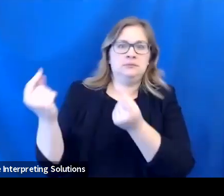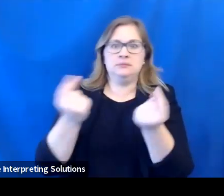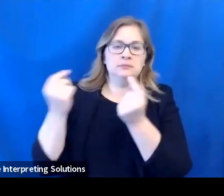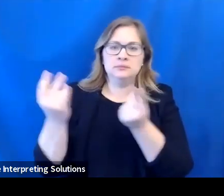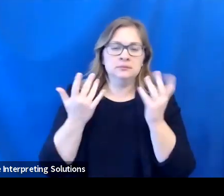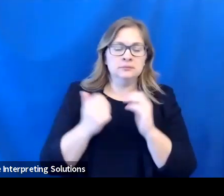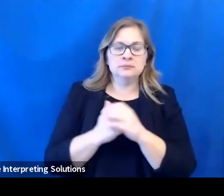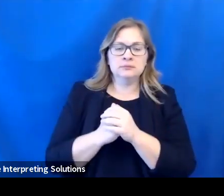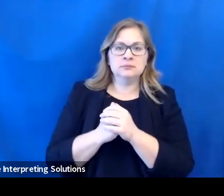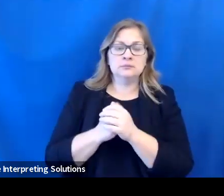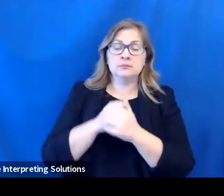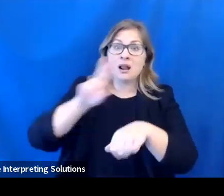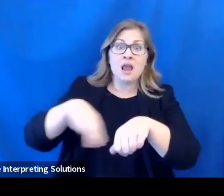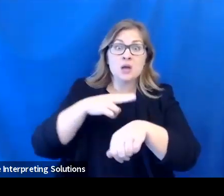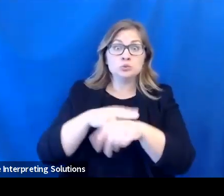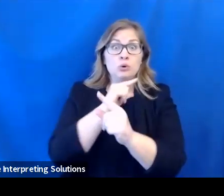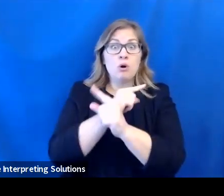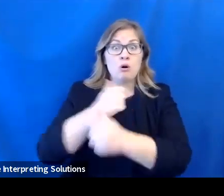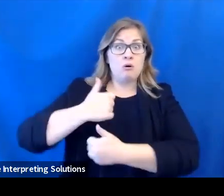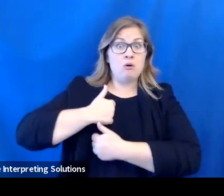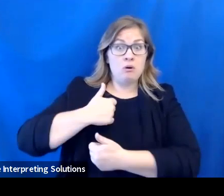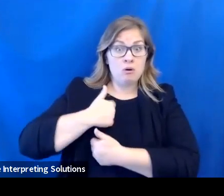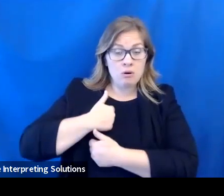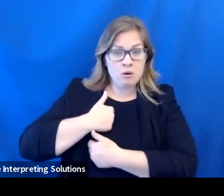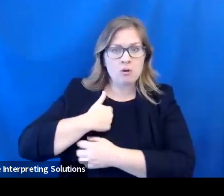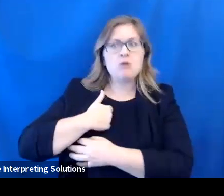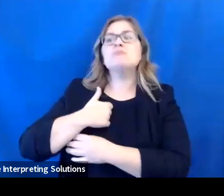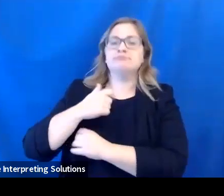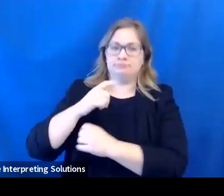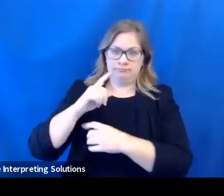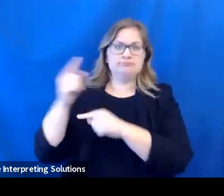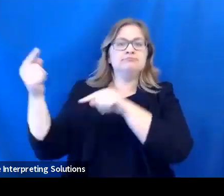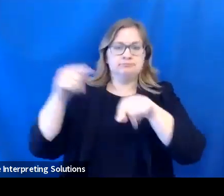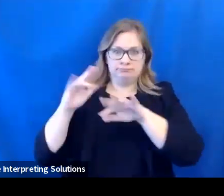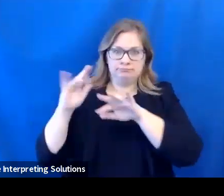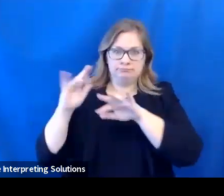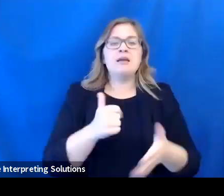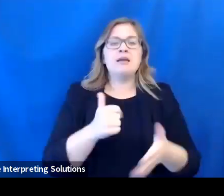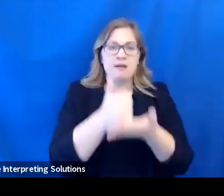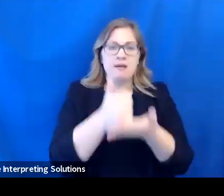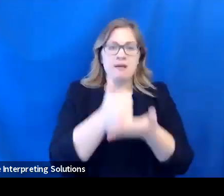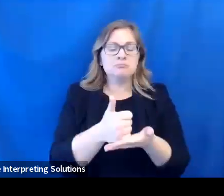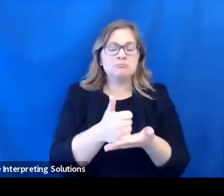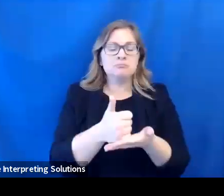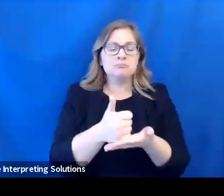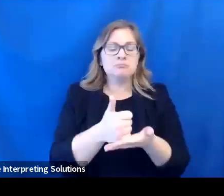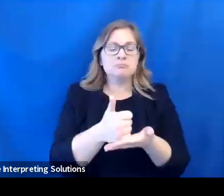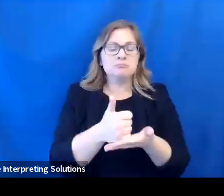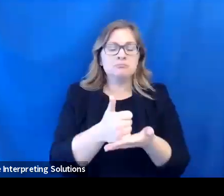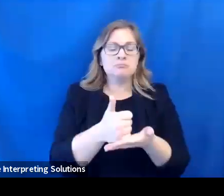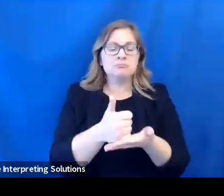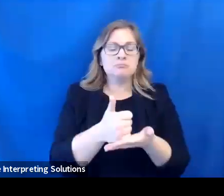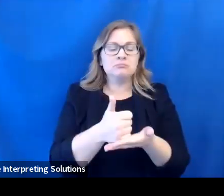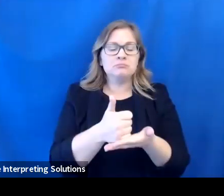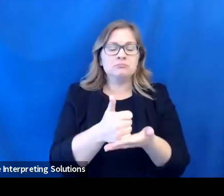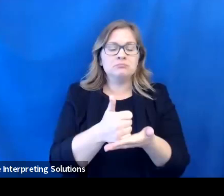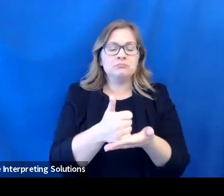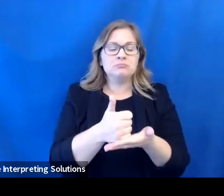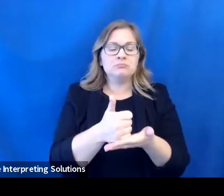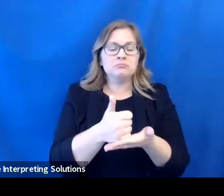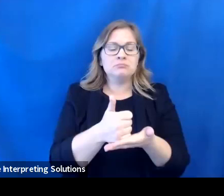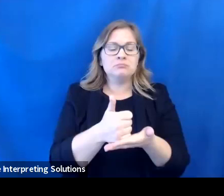up in Marshall County. We're keeping an eye on the Red River Valley and others, but that's the one as of today. And as General Jensen, the